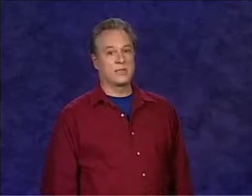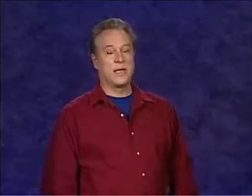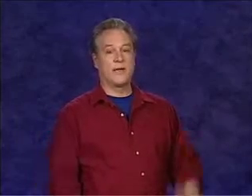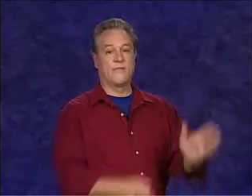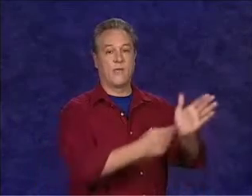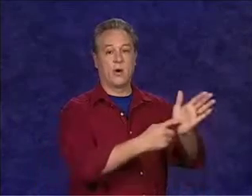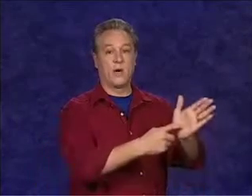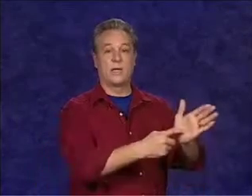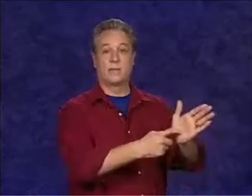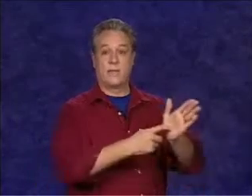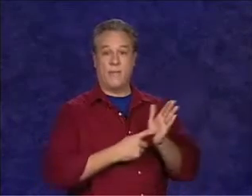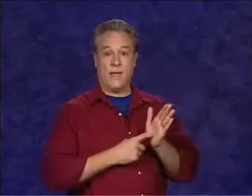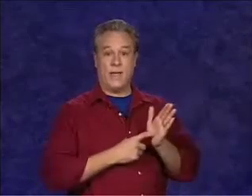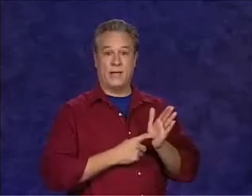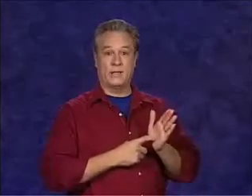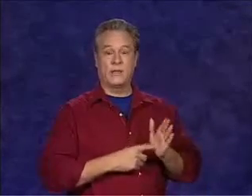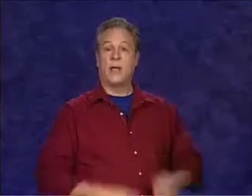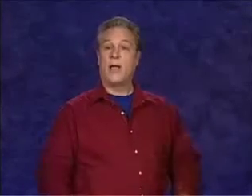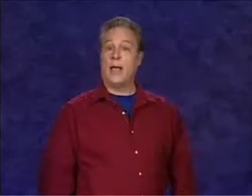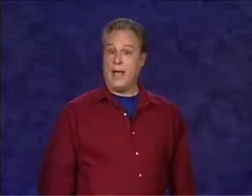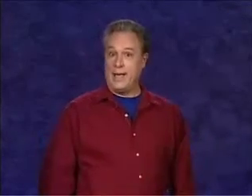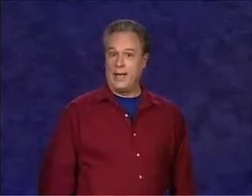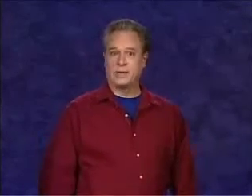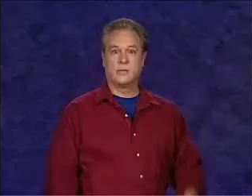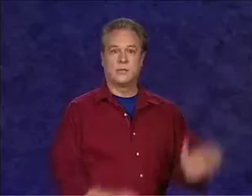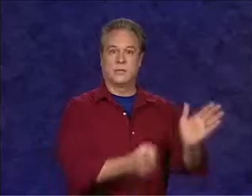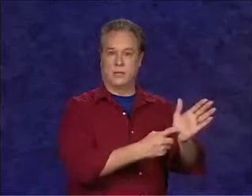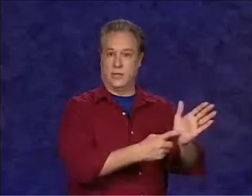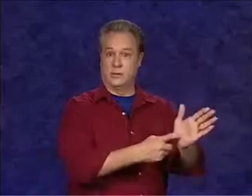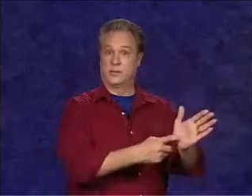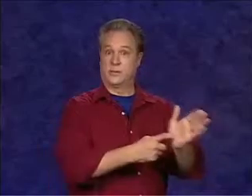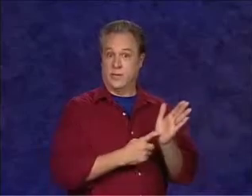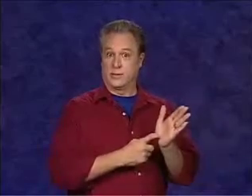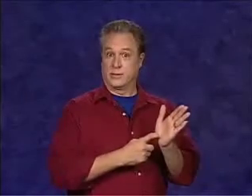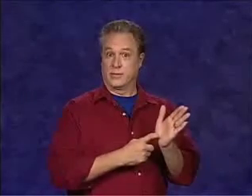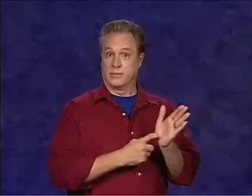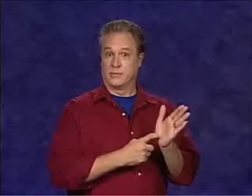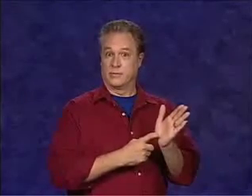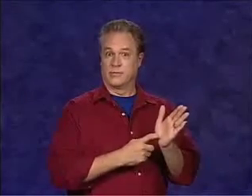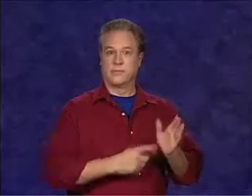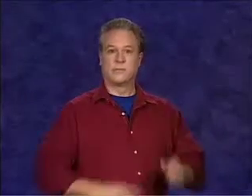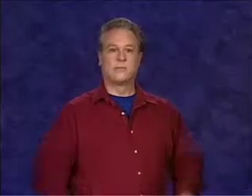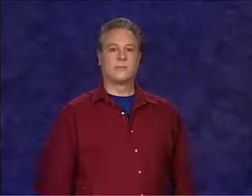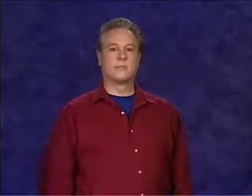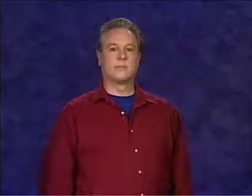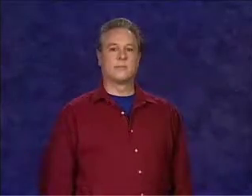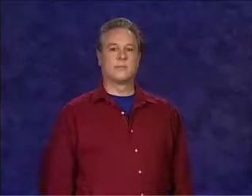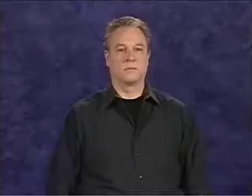sign for demand and insist.